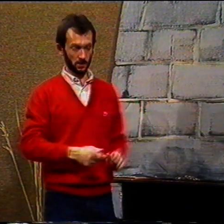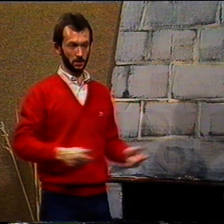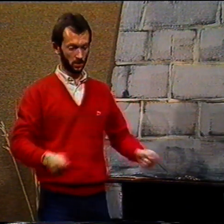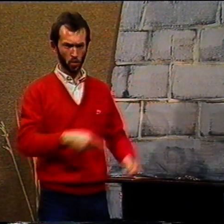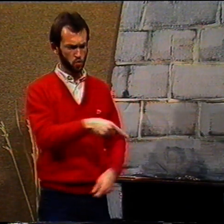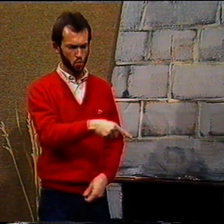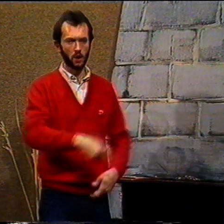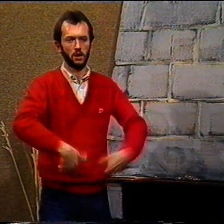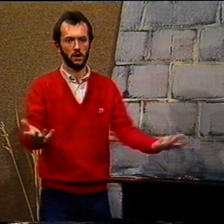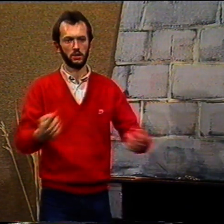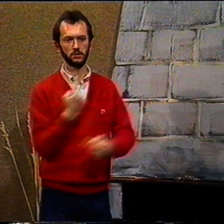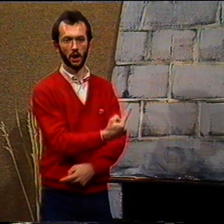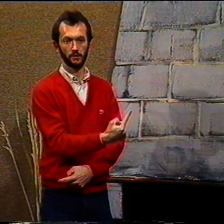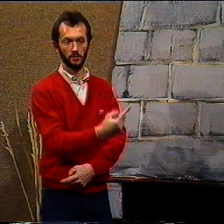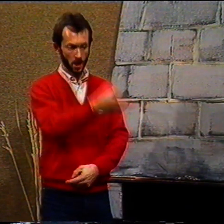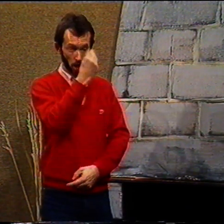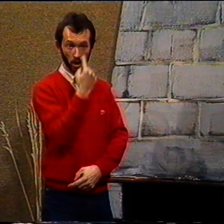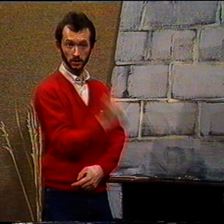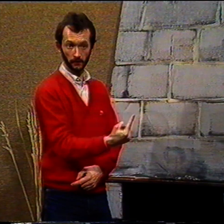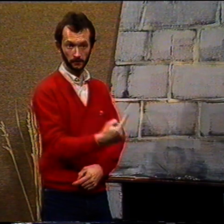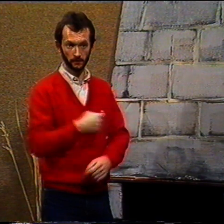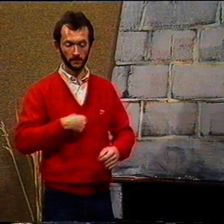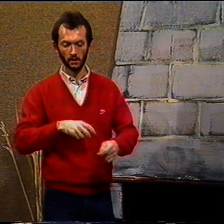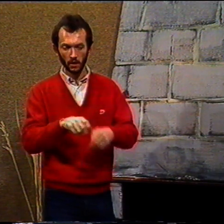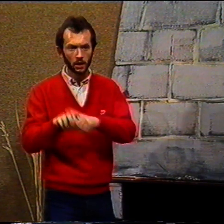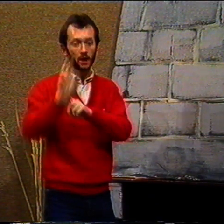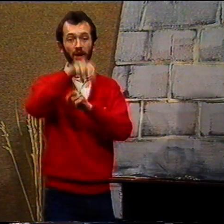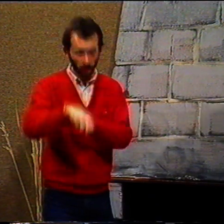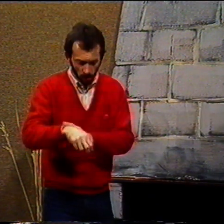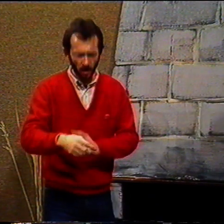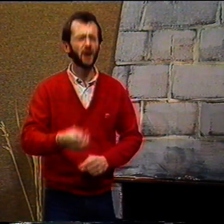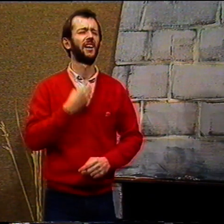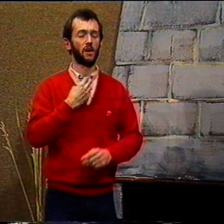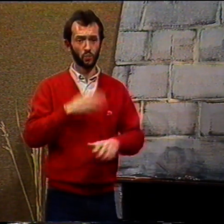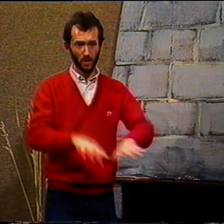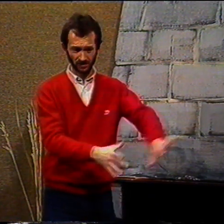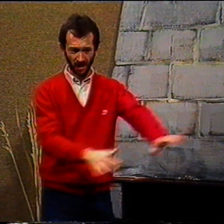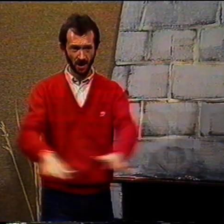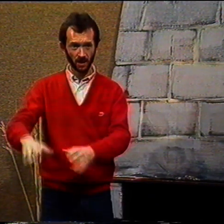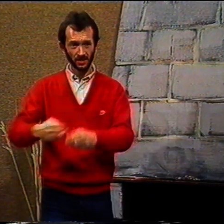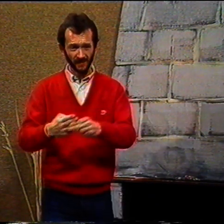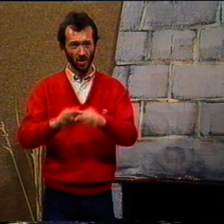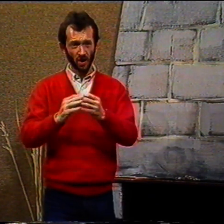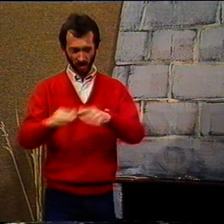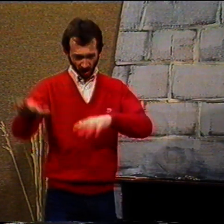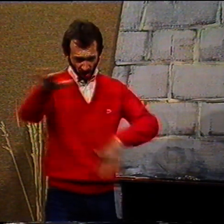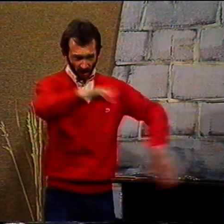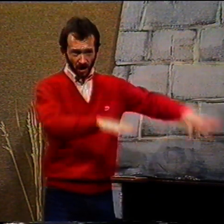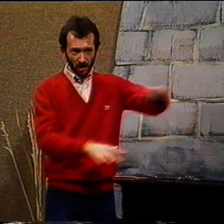shouting. Anyway, I said, you take over yourself and learn yourself, and I went down into the cabin. What in the hell? What could I do?